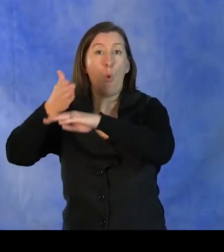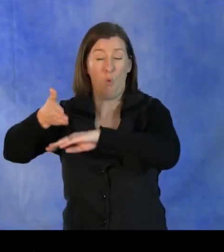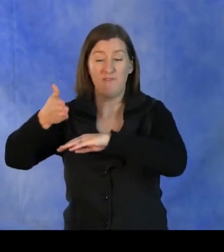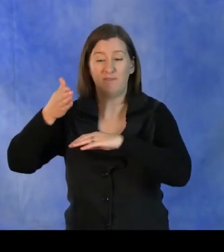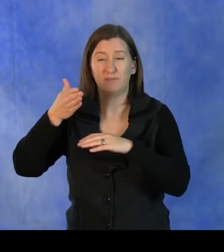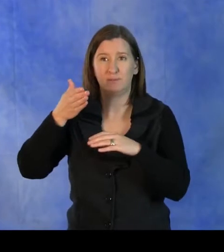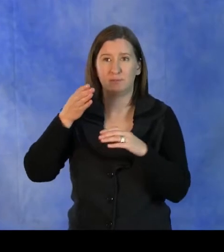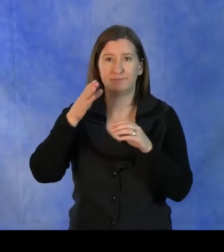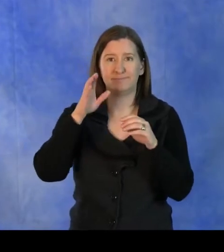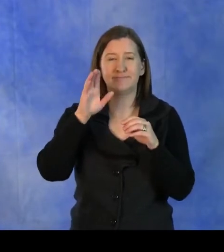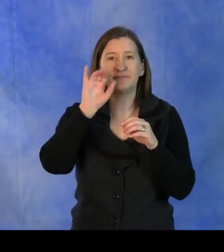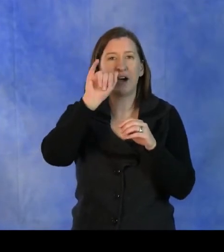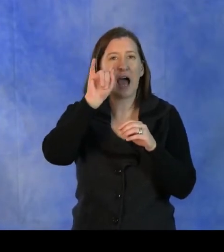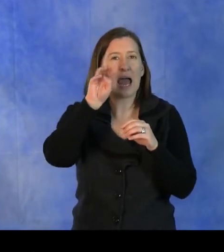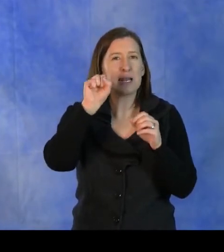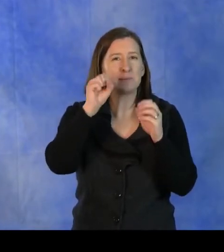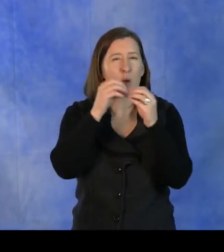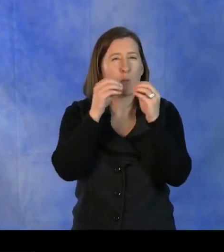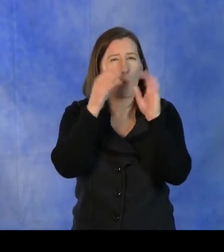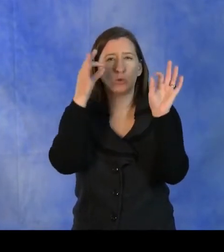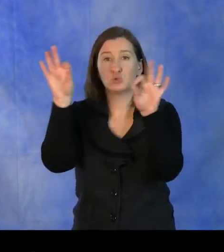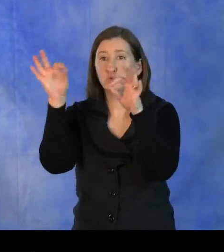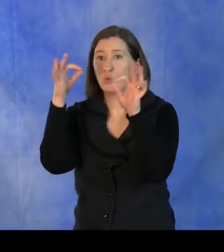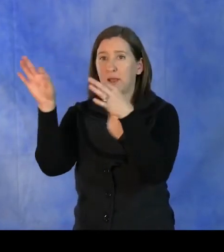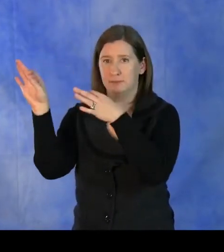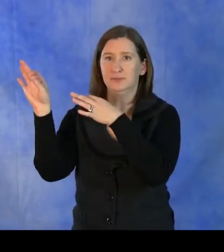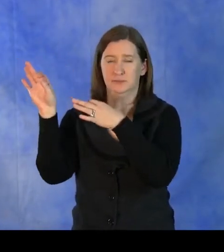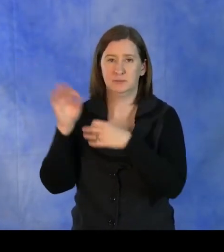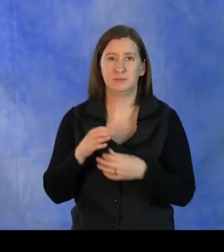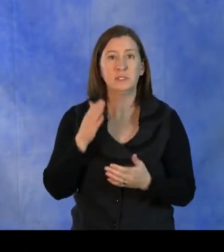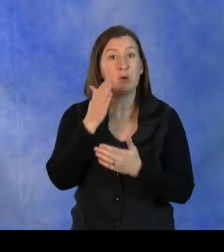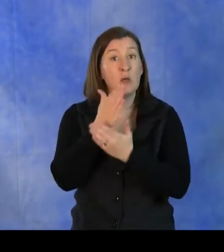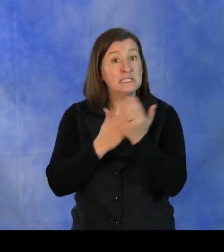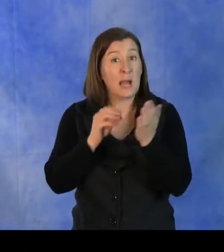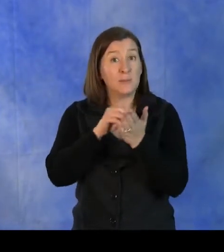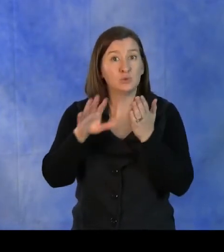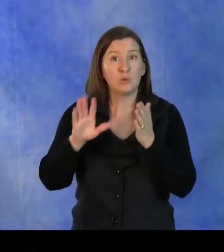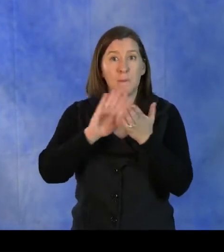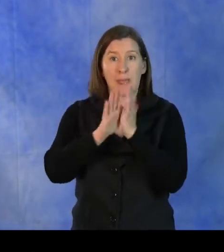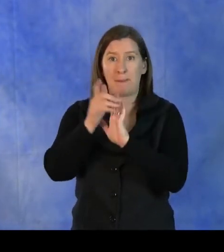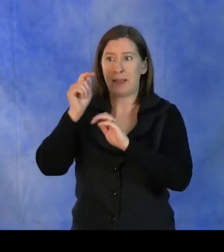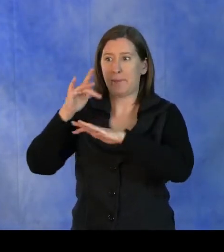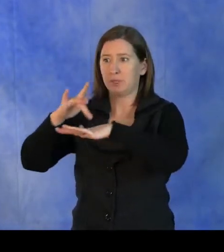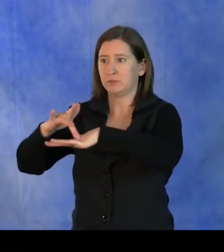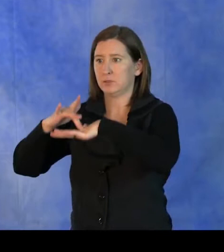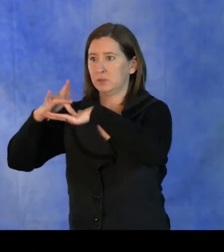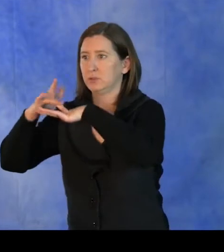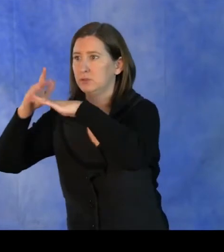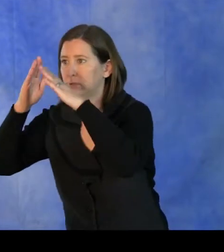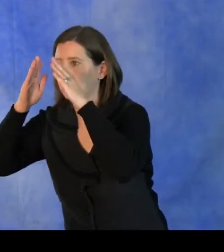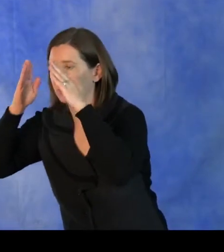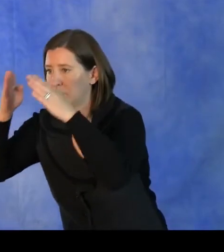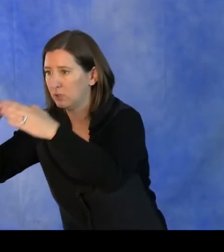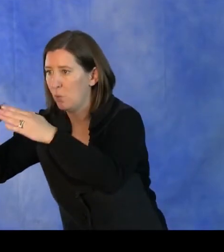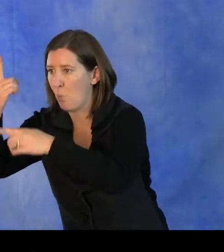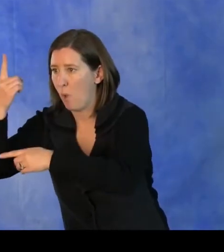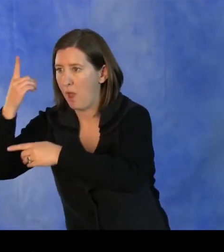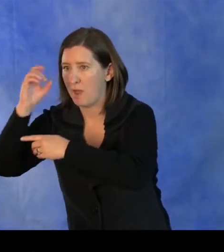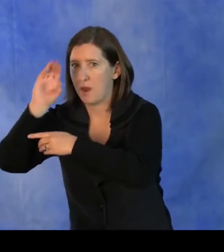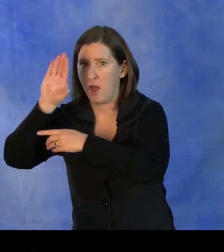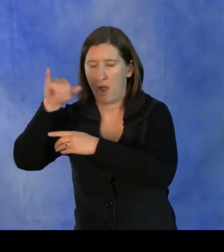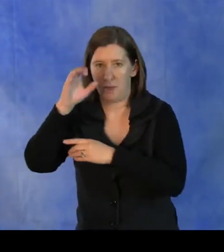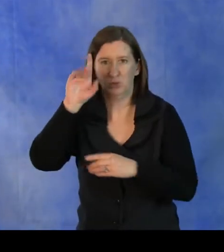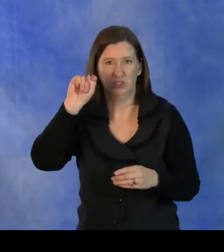put a sheet over some items that are distracting. Some students become obsessed